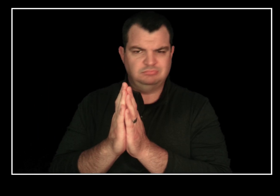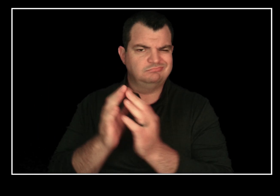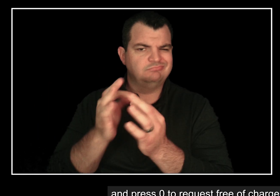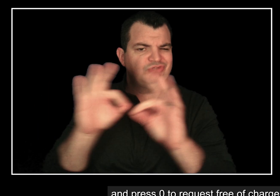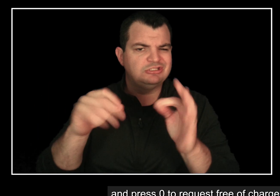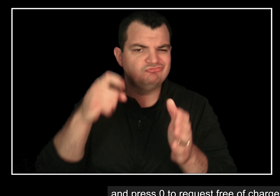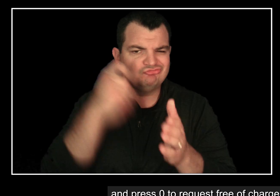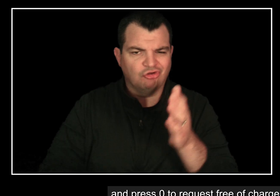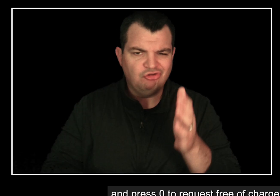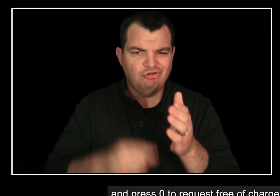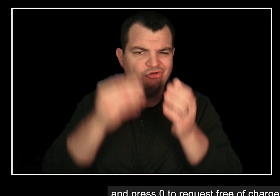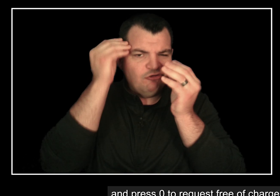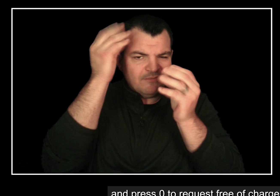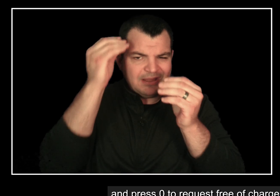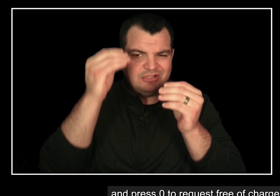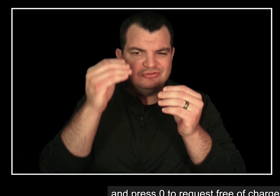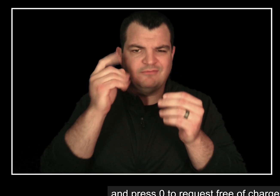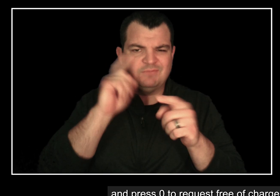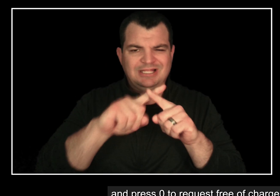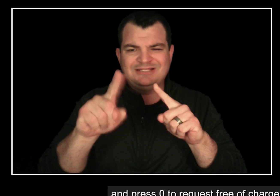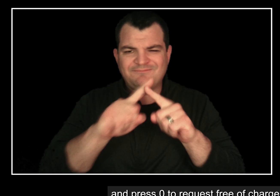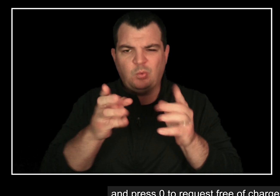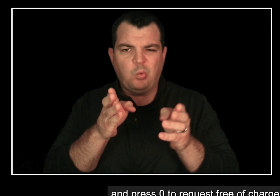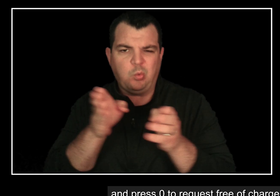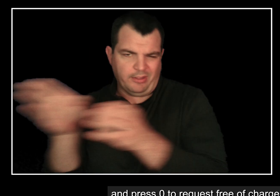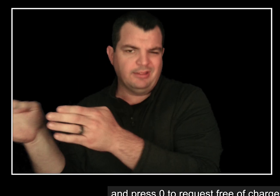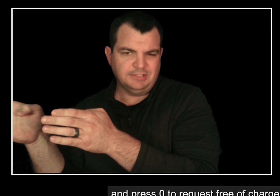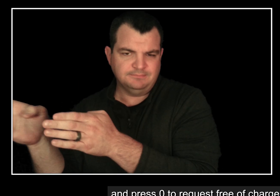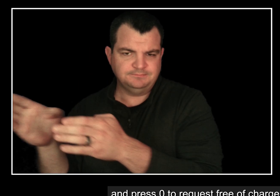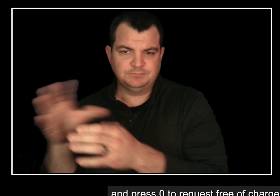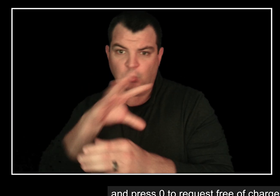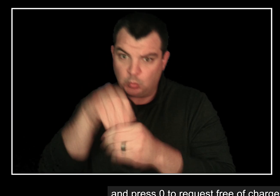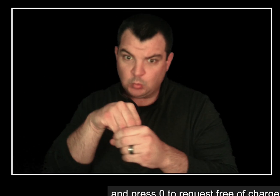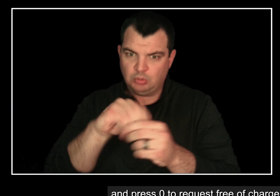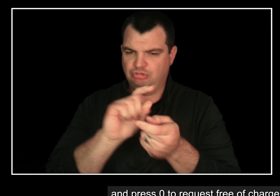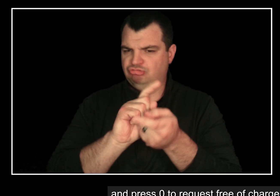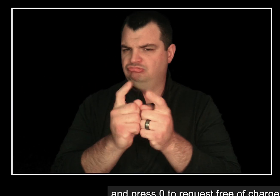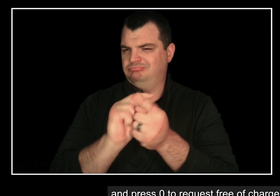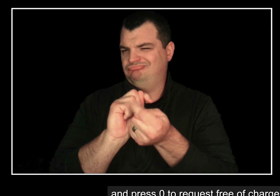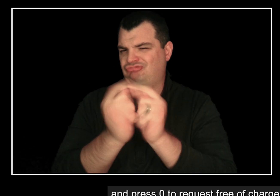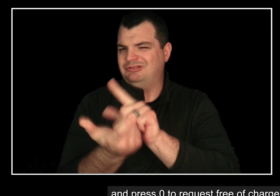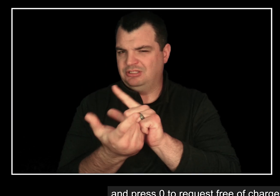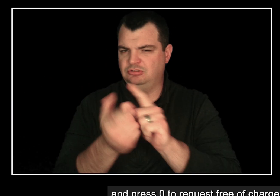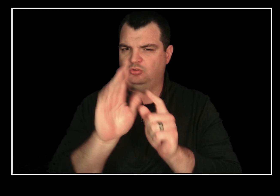802-828-4000 and press 0 to request free of charge information